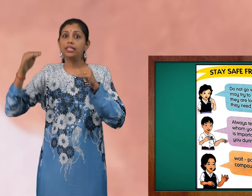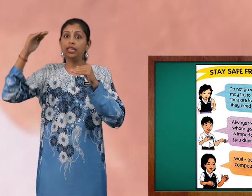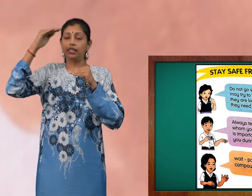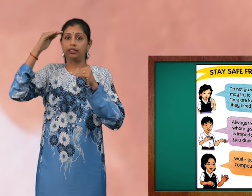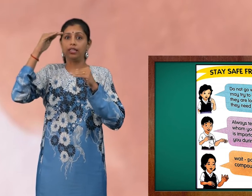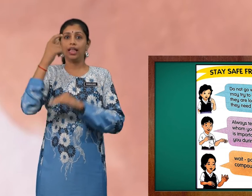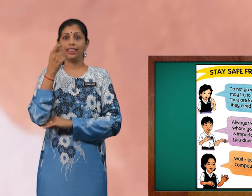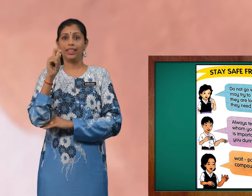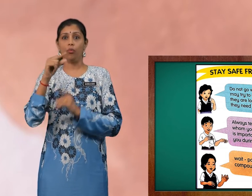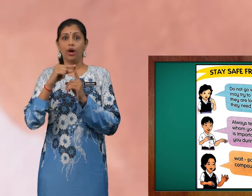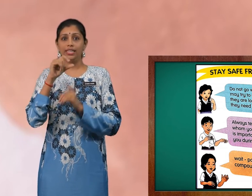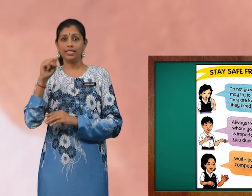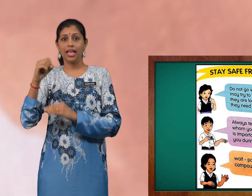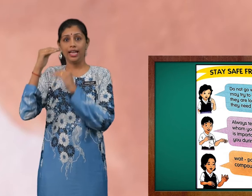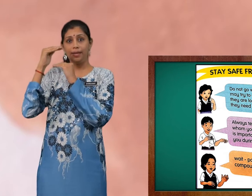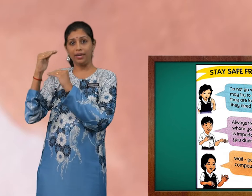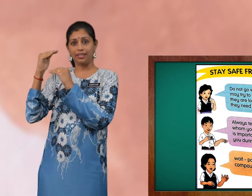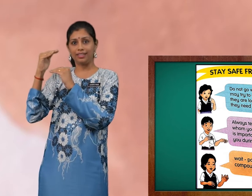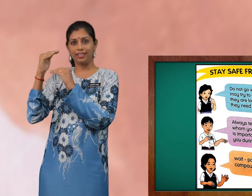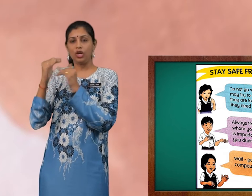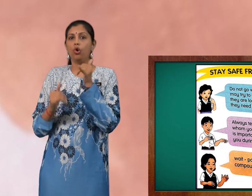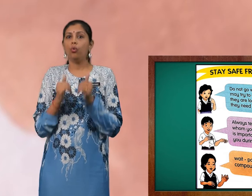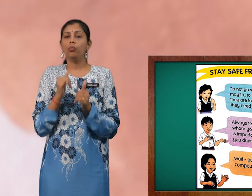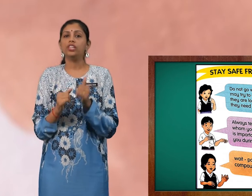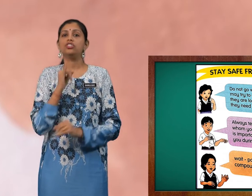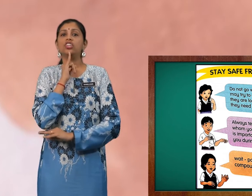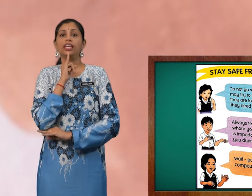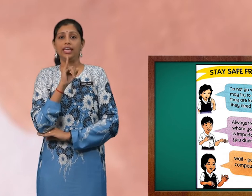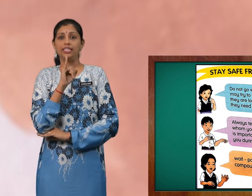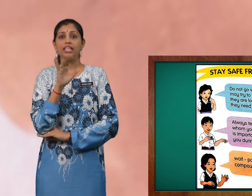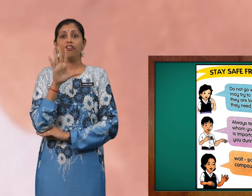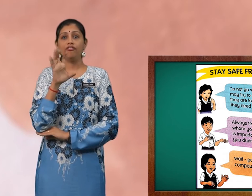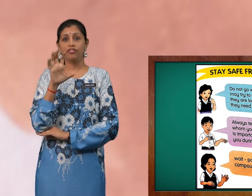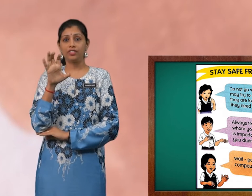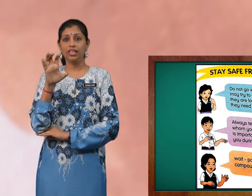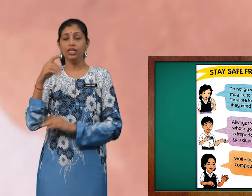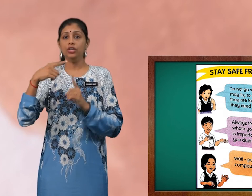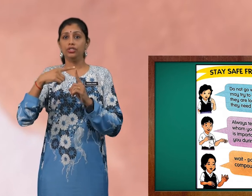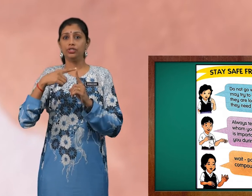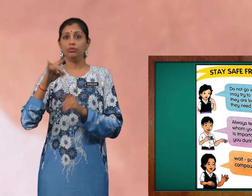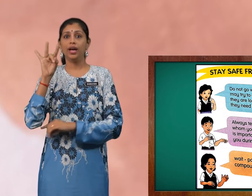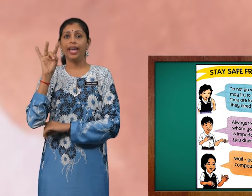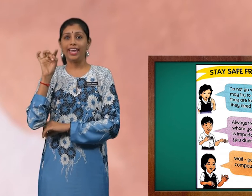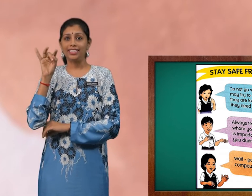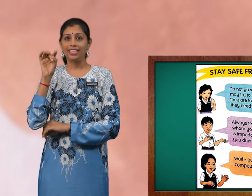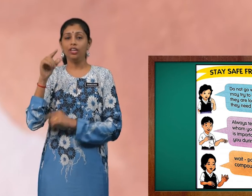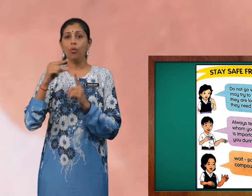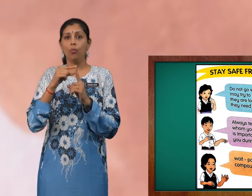exceed the words limit, which is 50 to 80